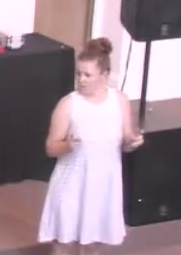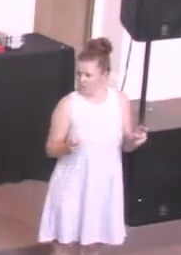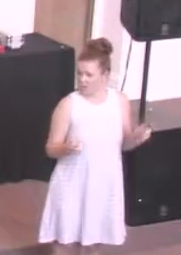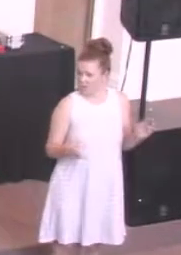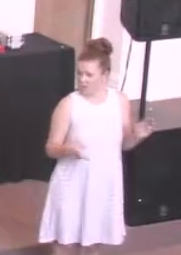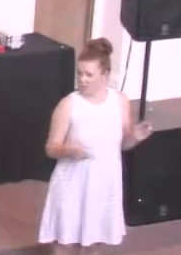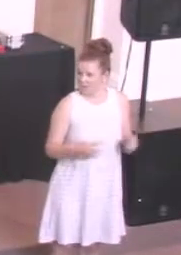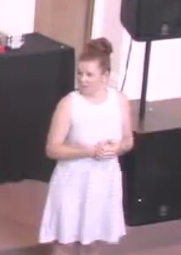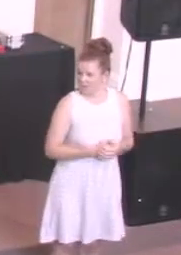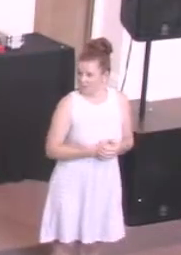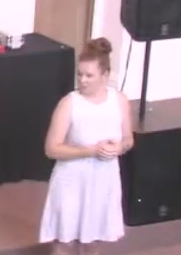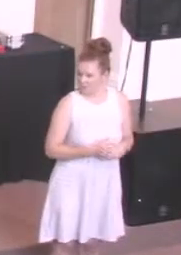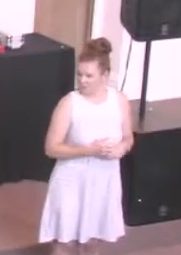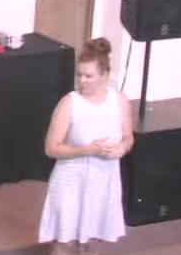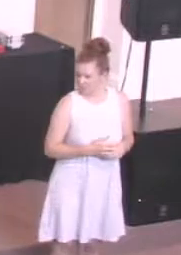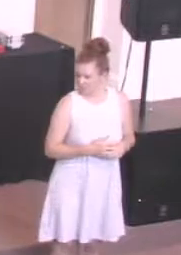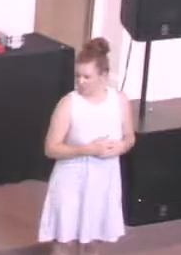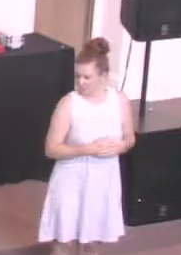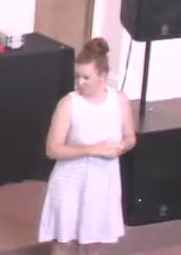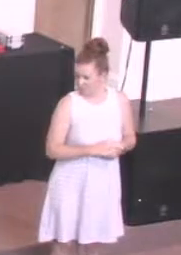All right.